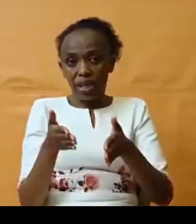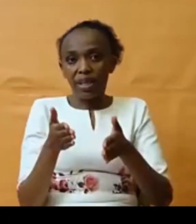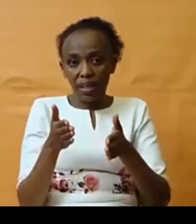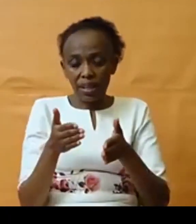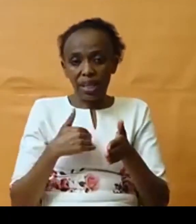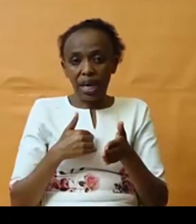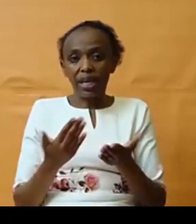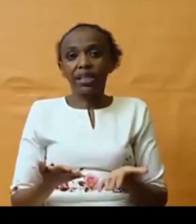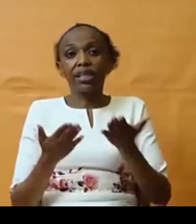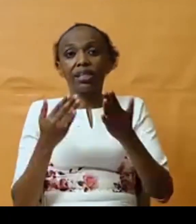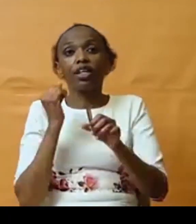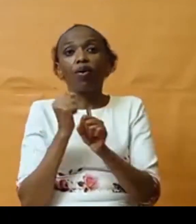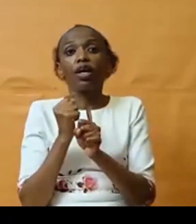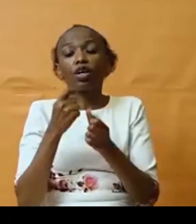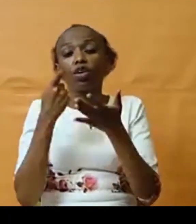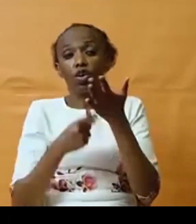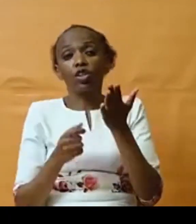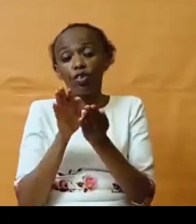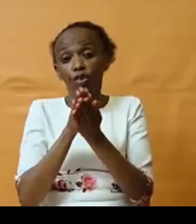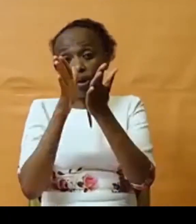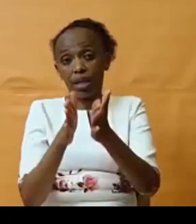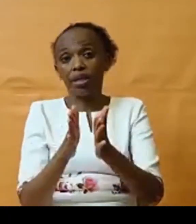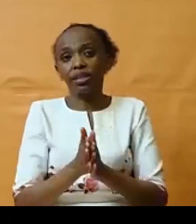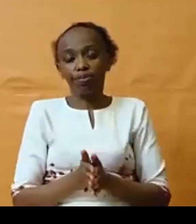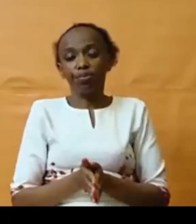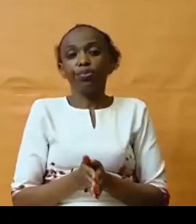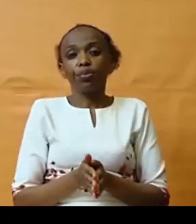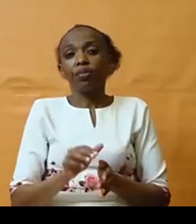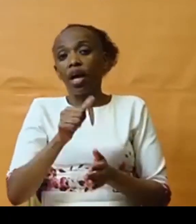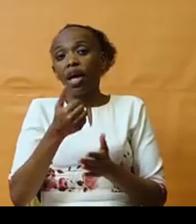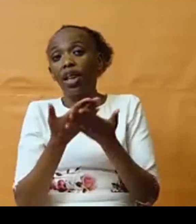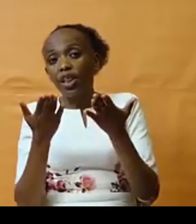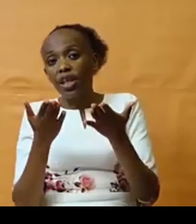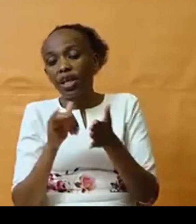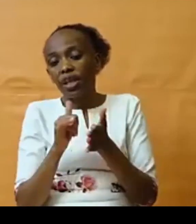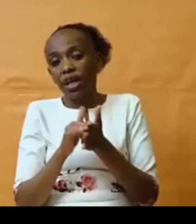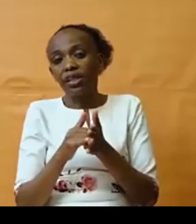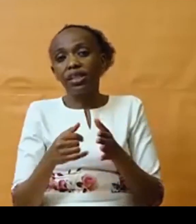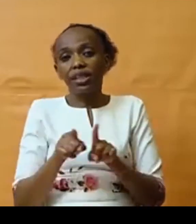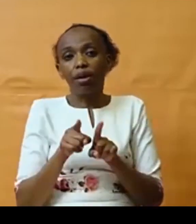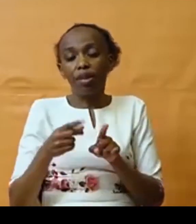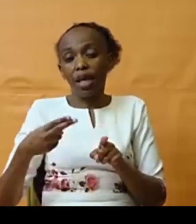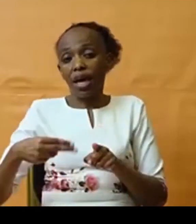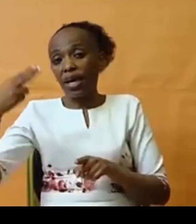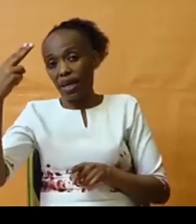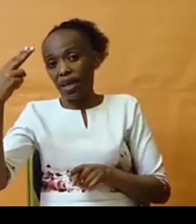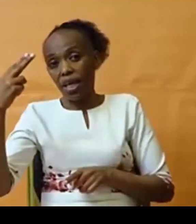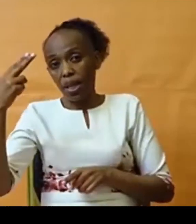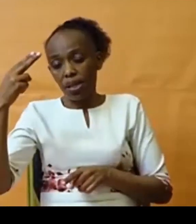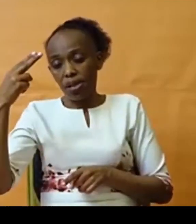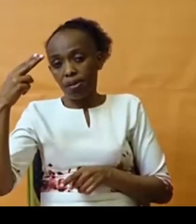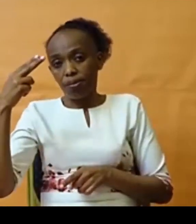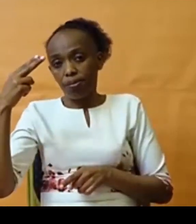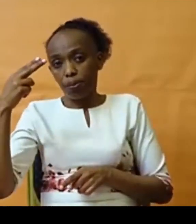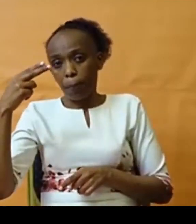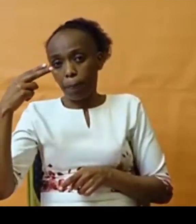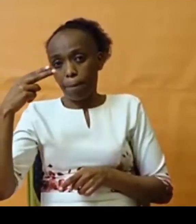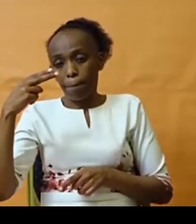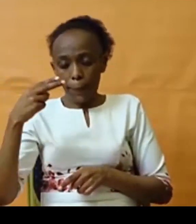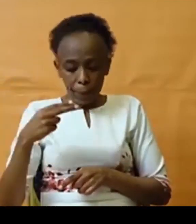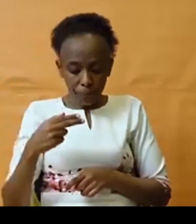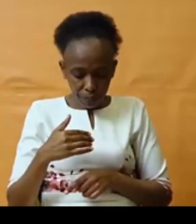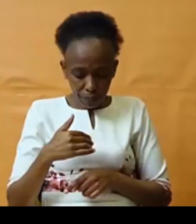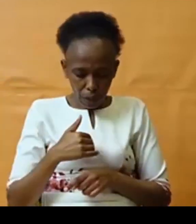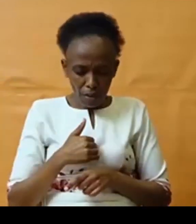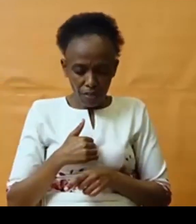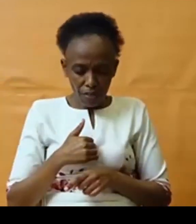the operational costs of the bankers. The other thing also is the high benchmark, the risk-free lending